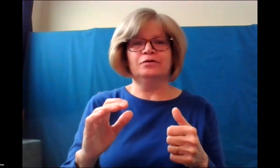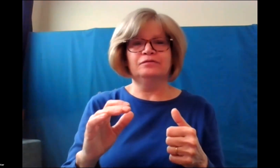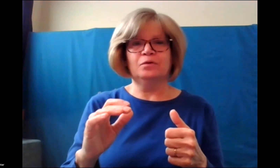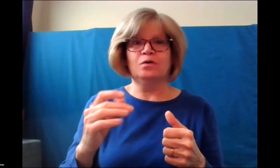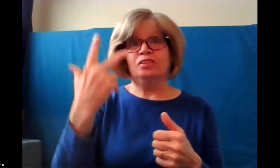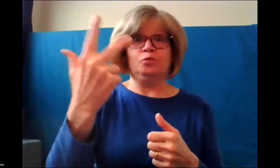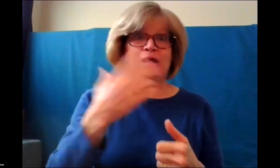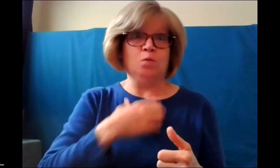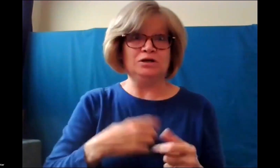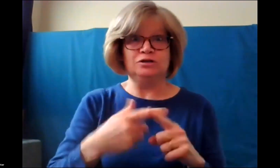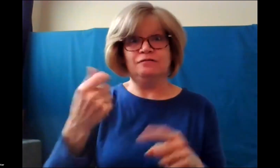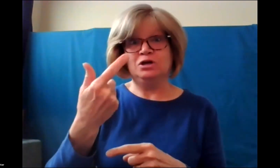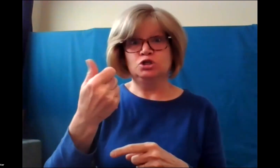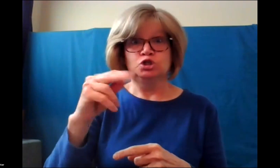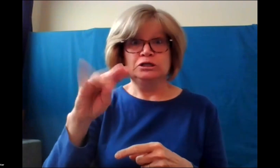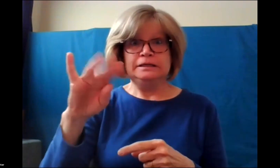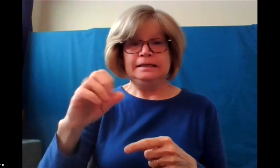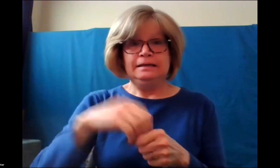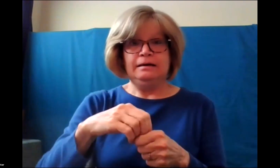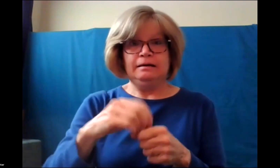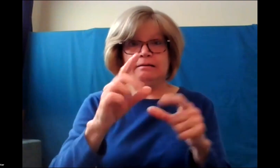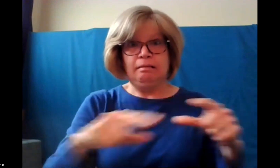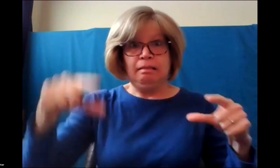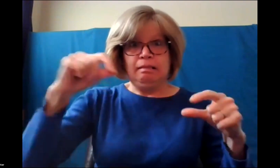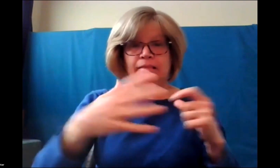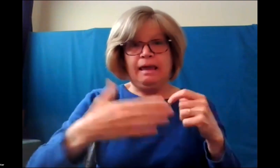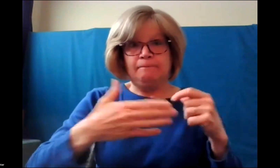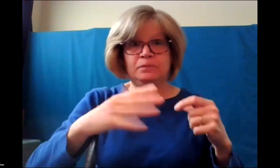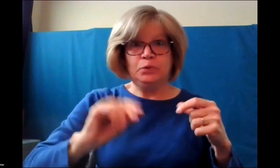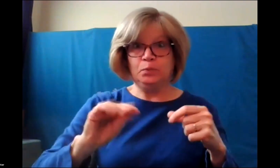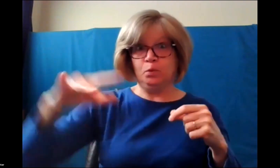Children want toys and favorite foods and straight A's on report cards.